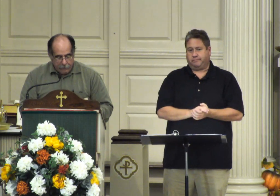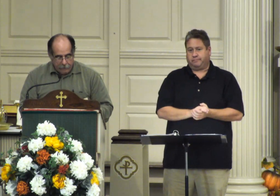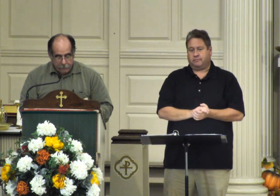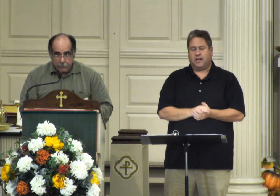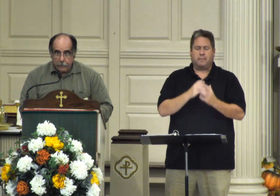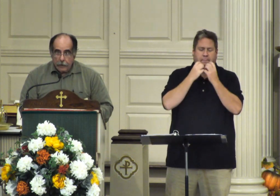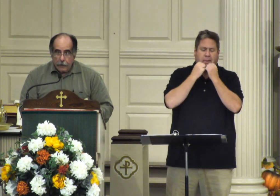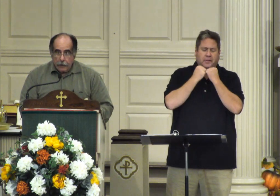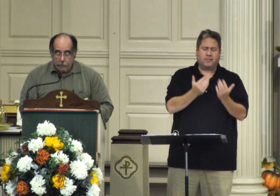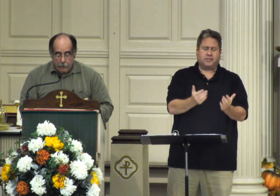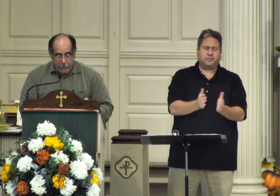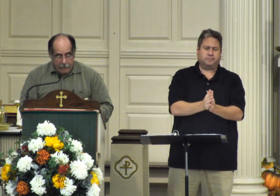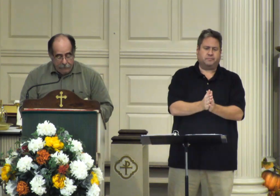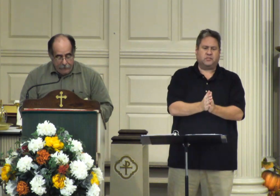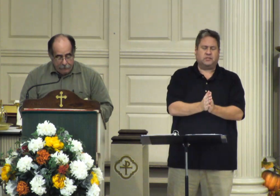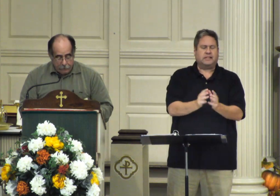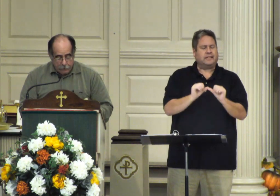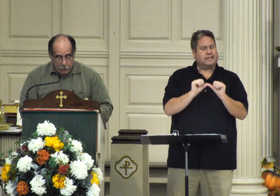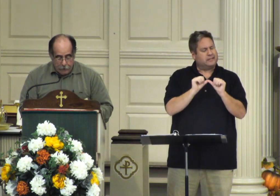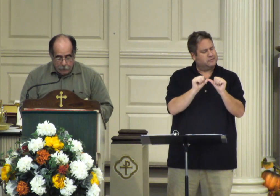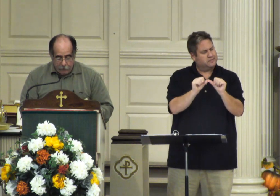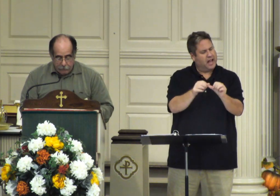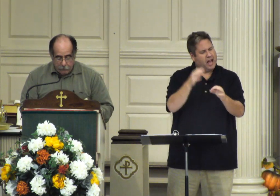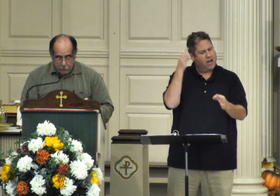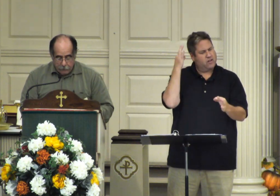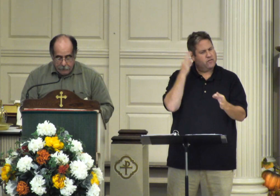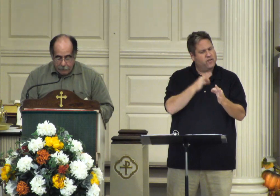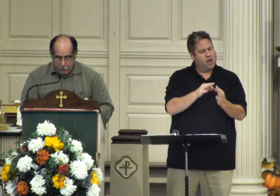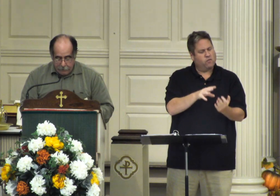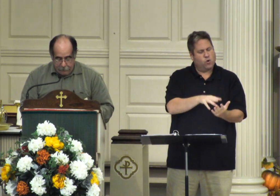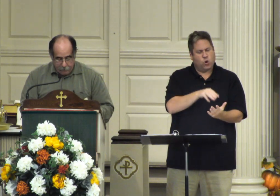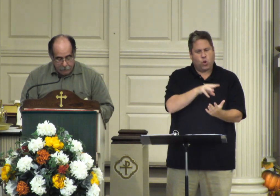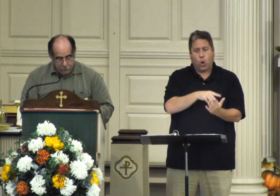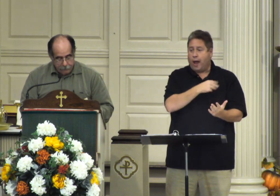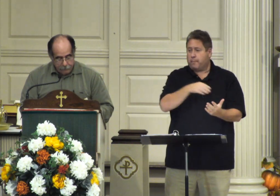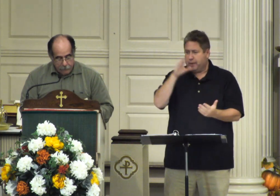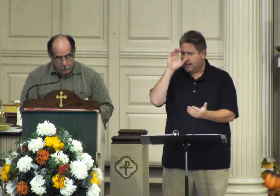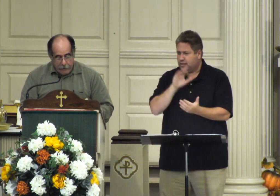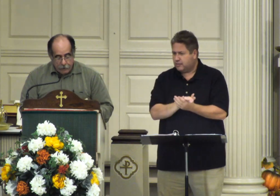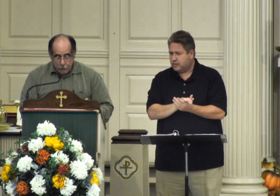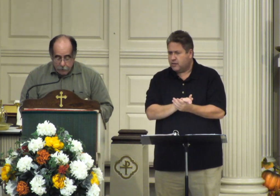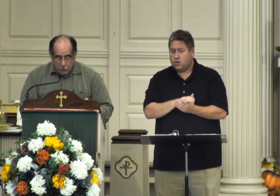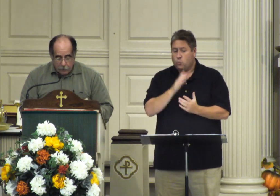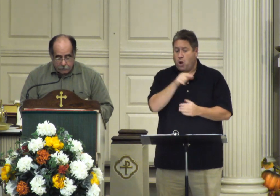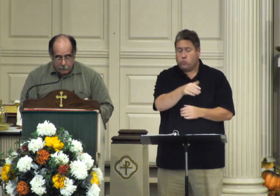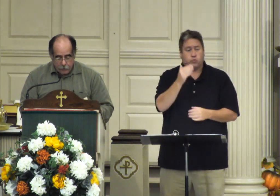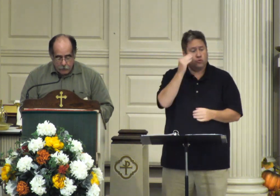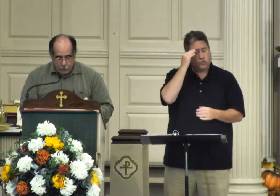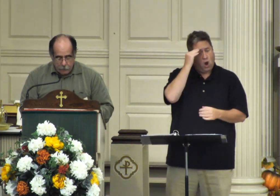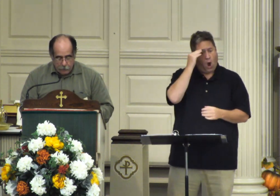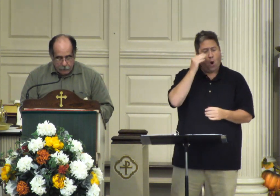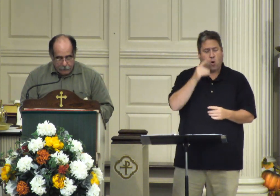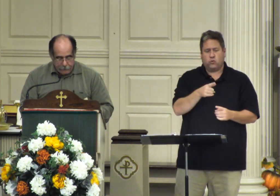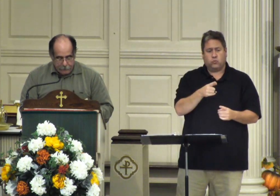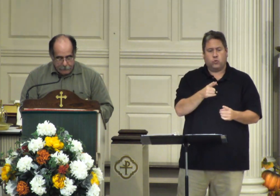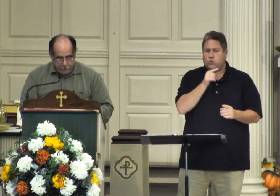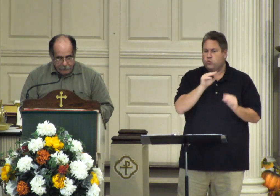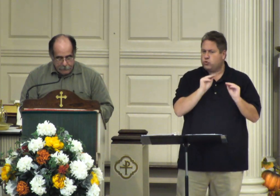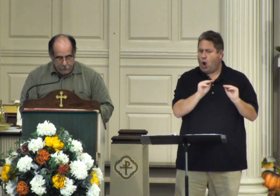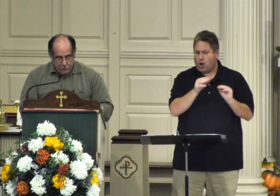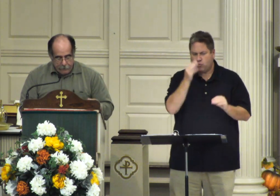Beloved, remain faithful to what you have learned and believed, because you know from whom you learned